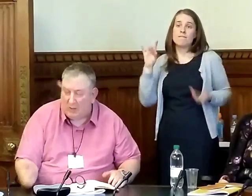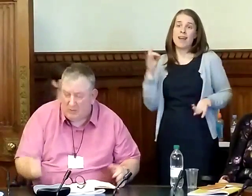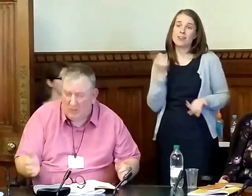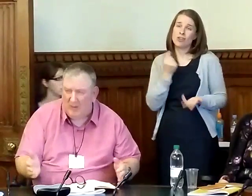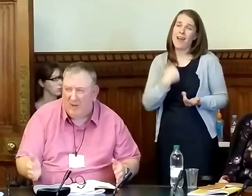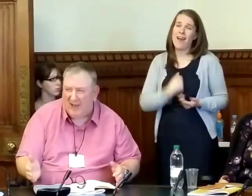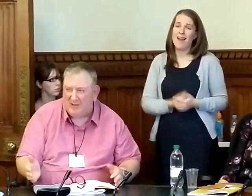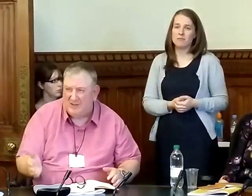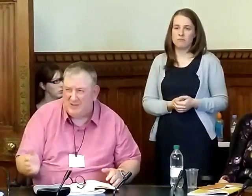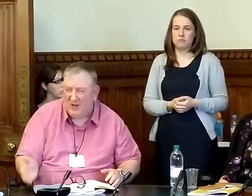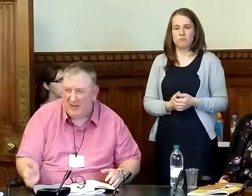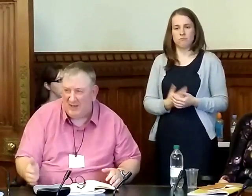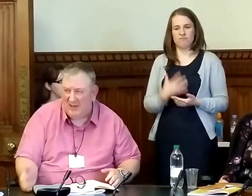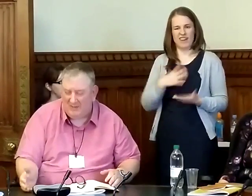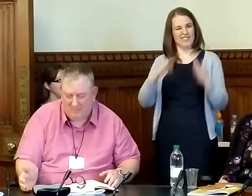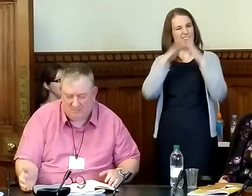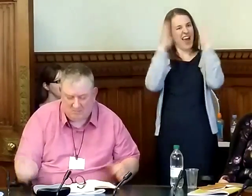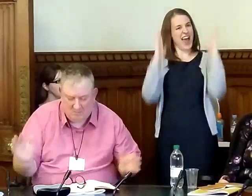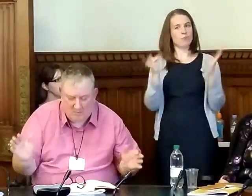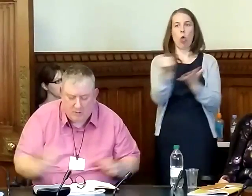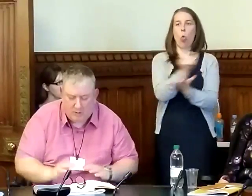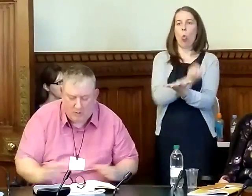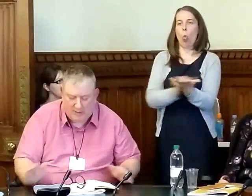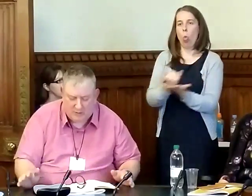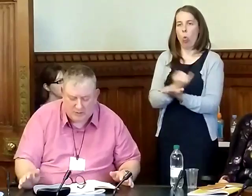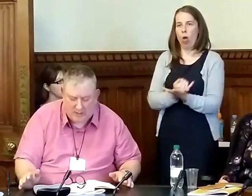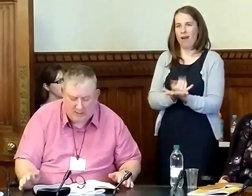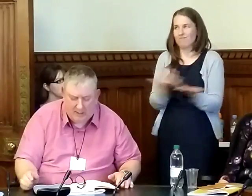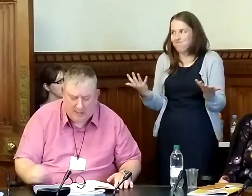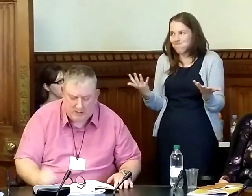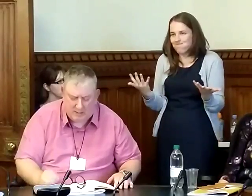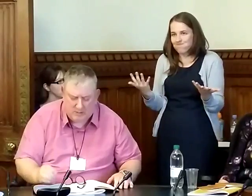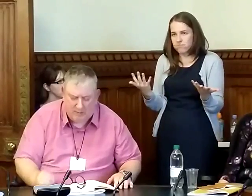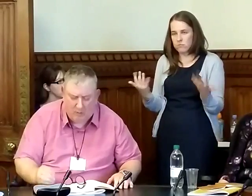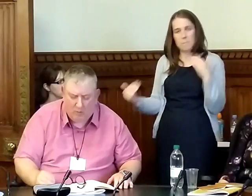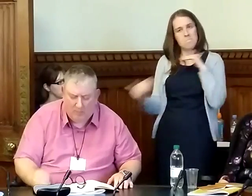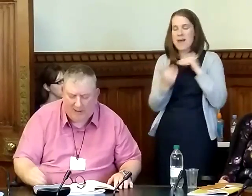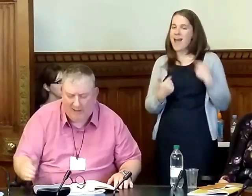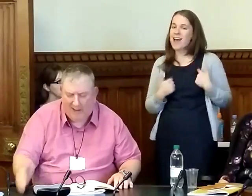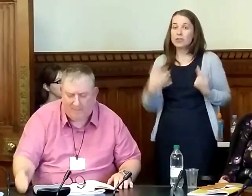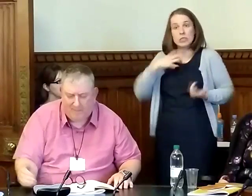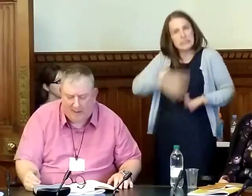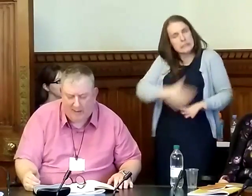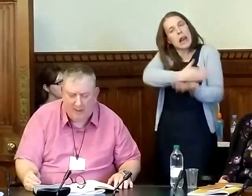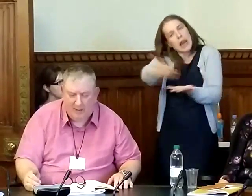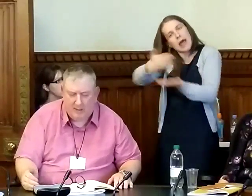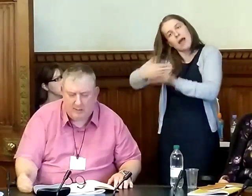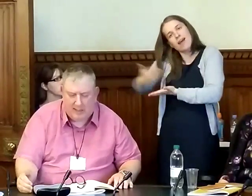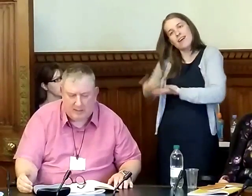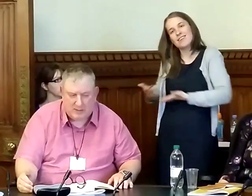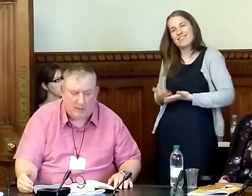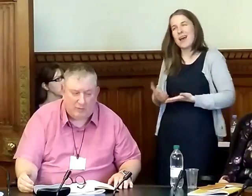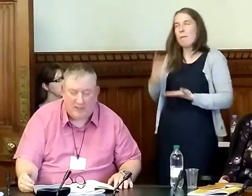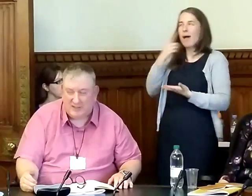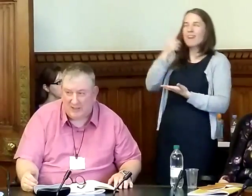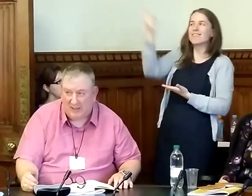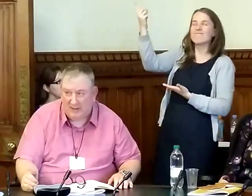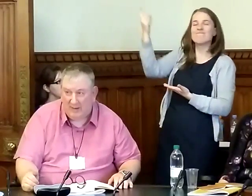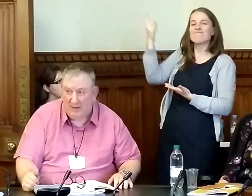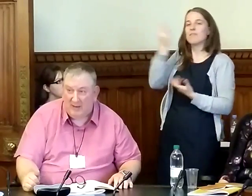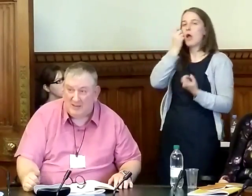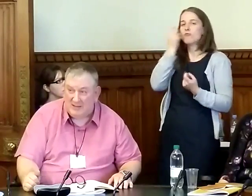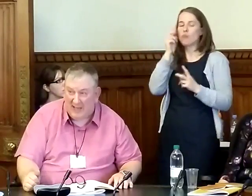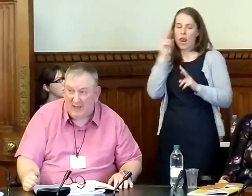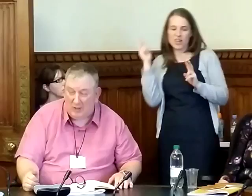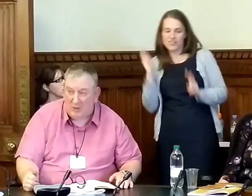infections. So I do need my house tidy and clean. They're not interested. It seems to be all about unmet needs, and